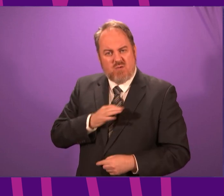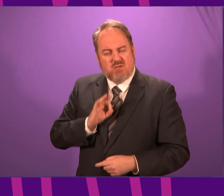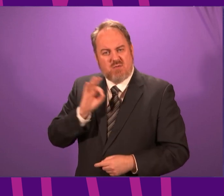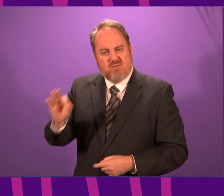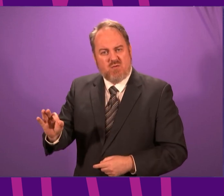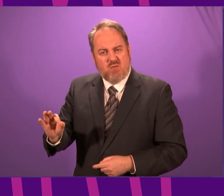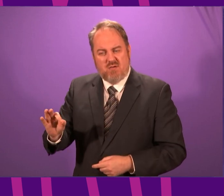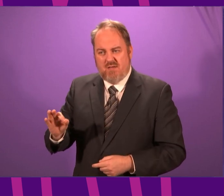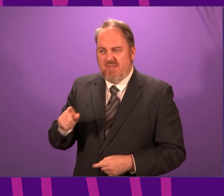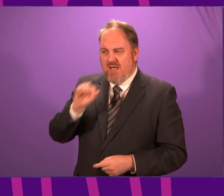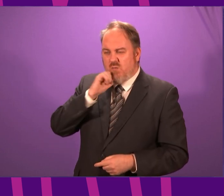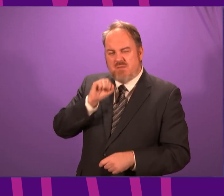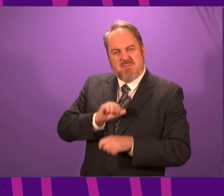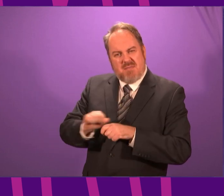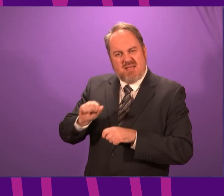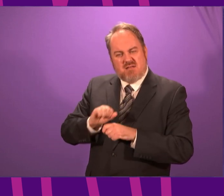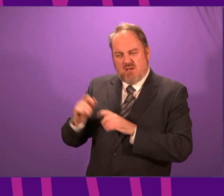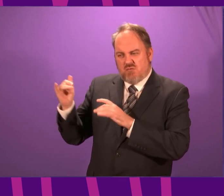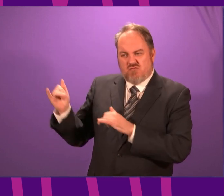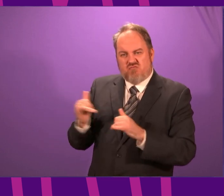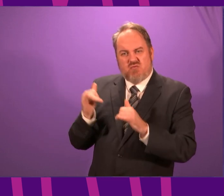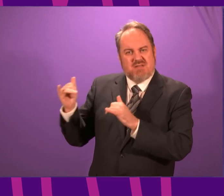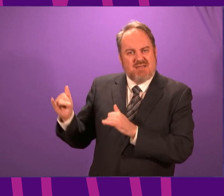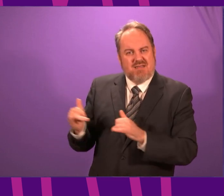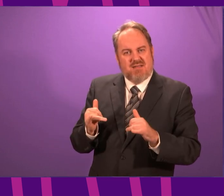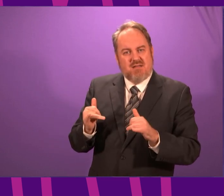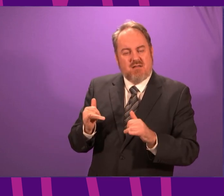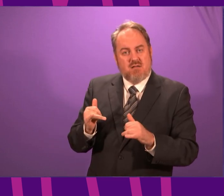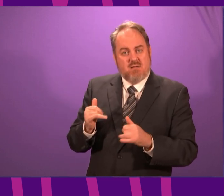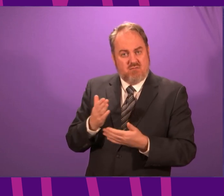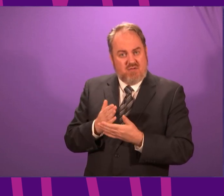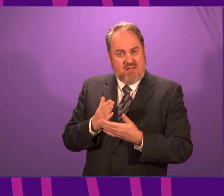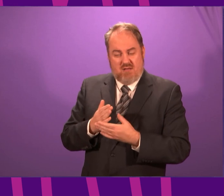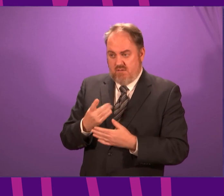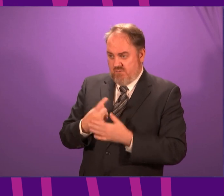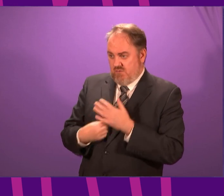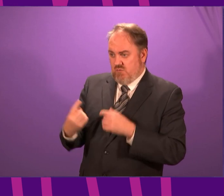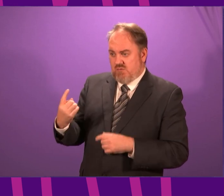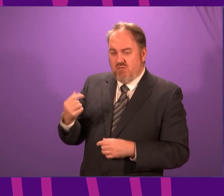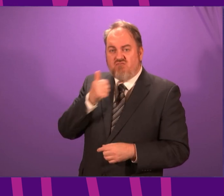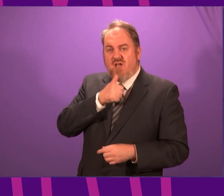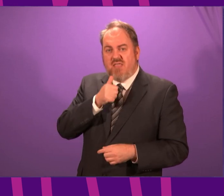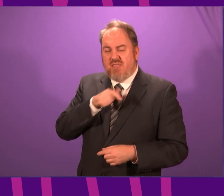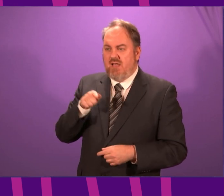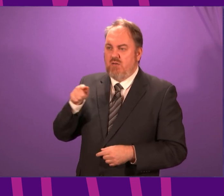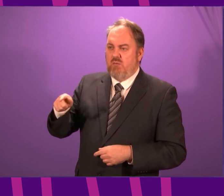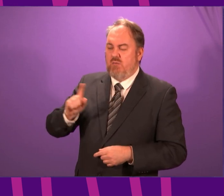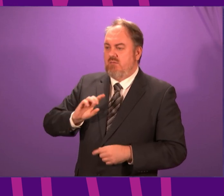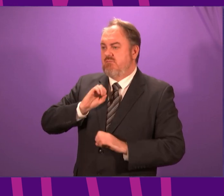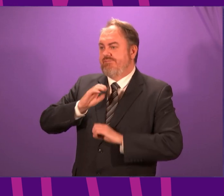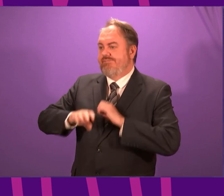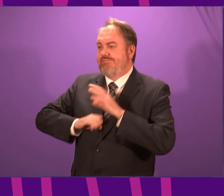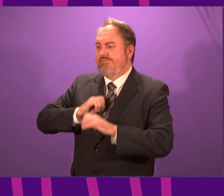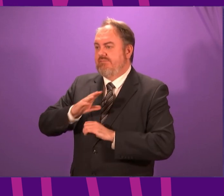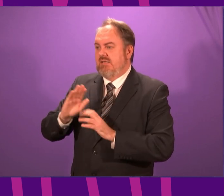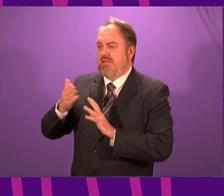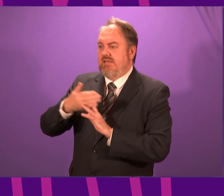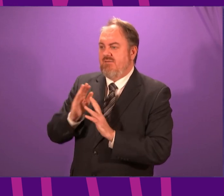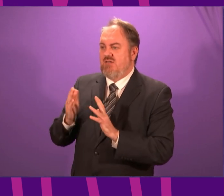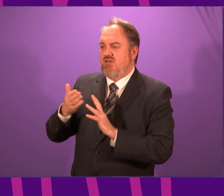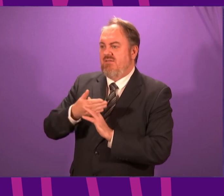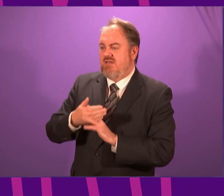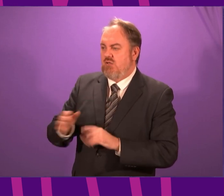much better level of scrutiny all round, I would suggest, including for yourself, instead of all this backwards and forwards interventions